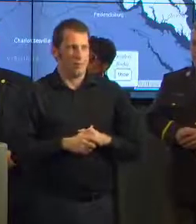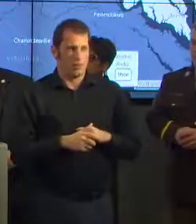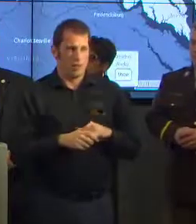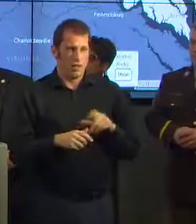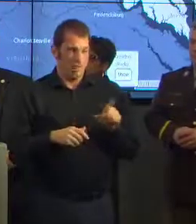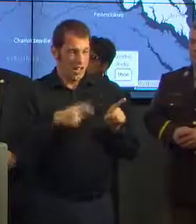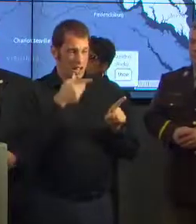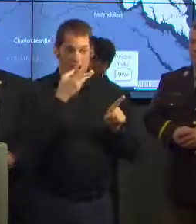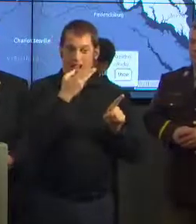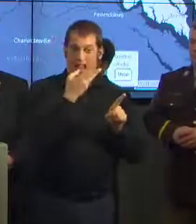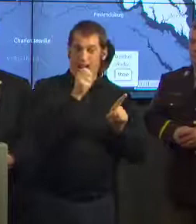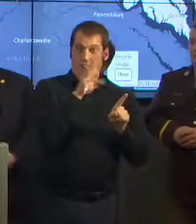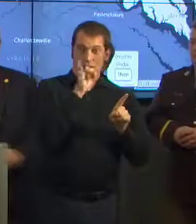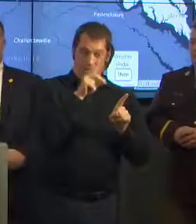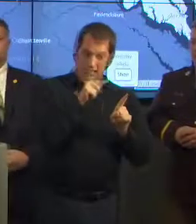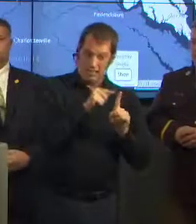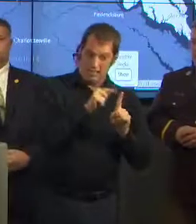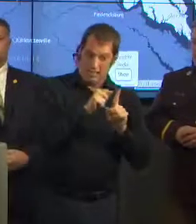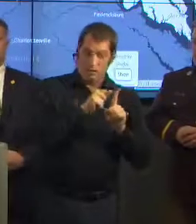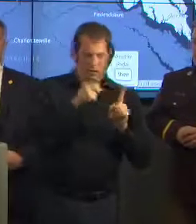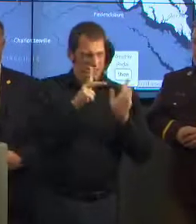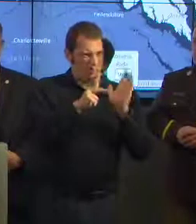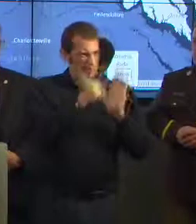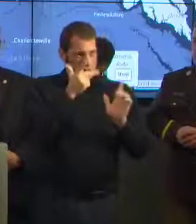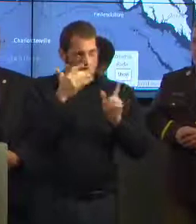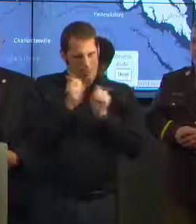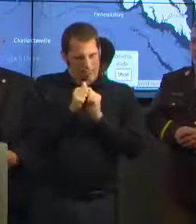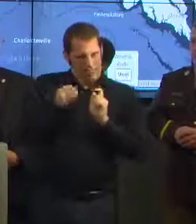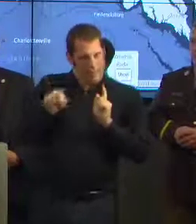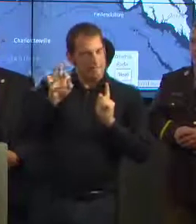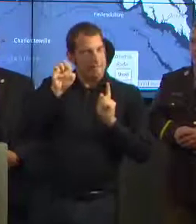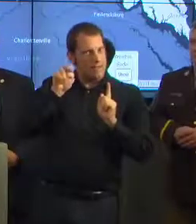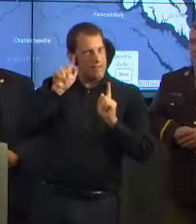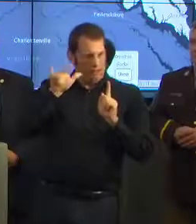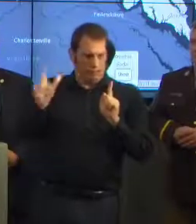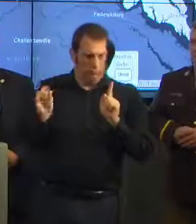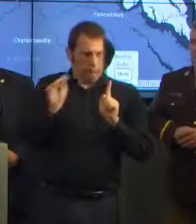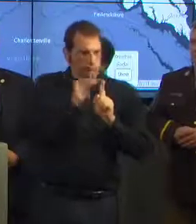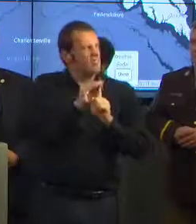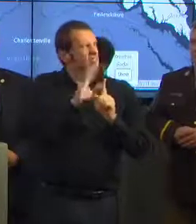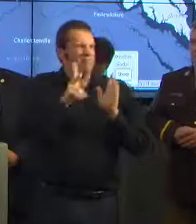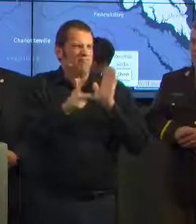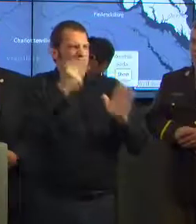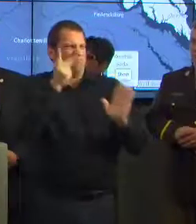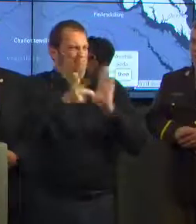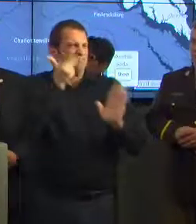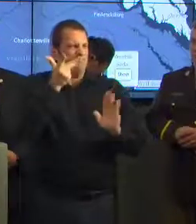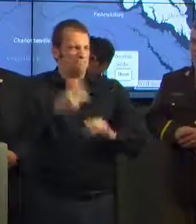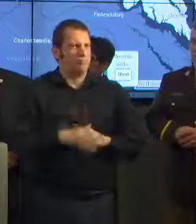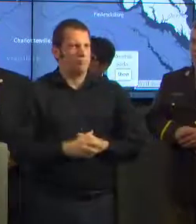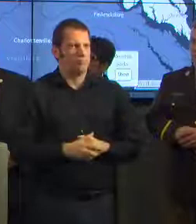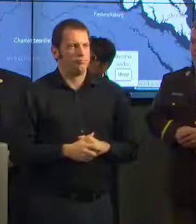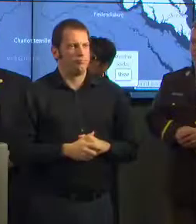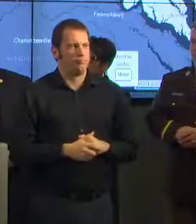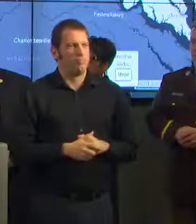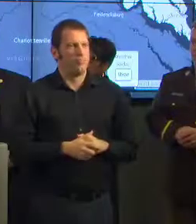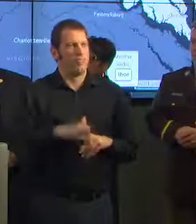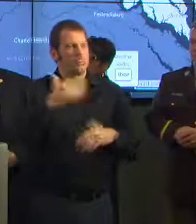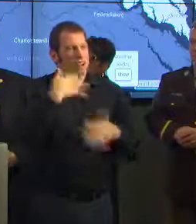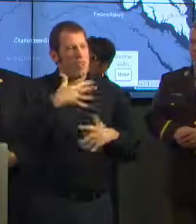now estimated to be 27 million heroin users across the